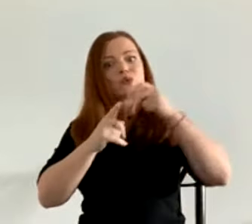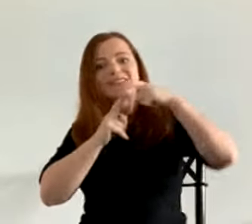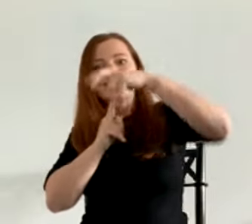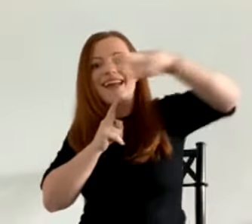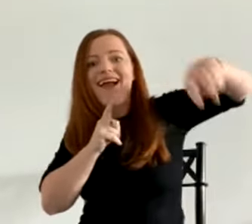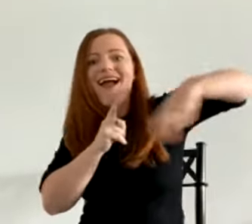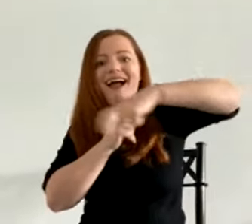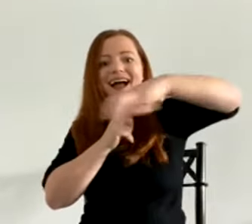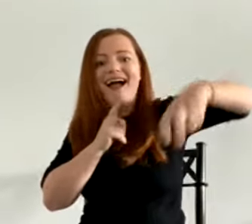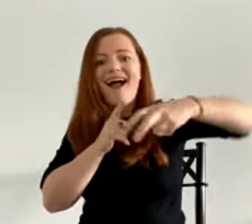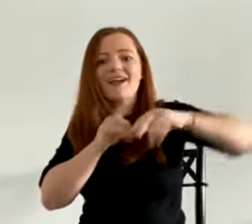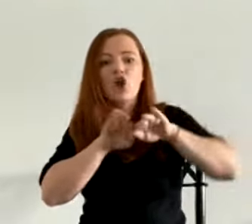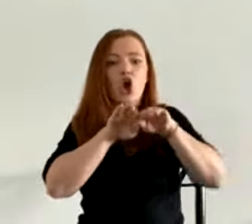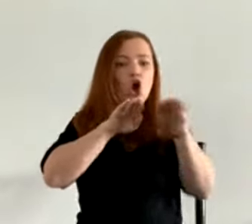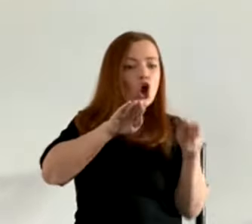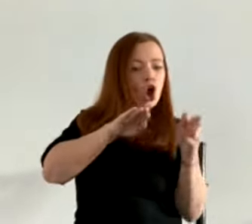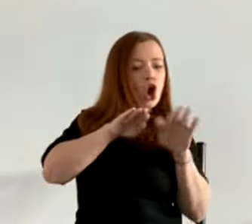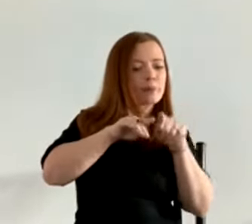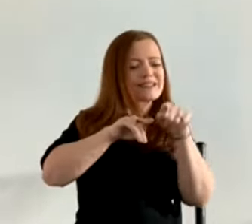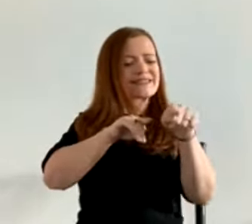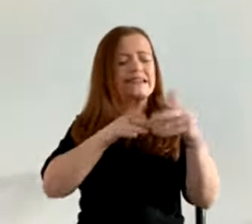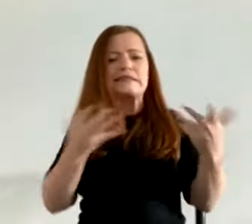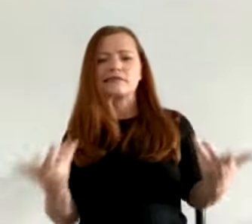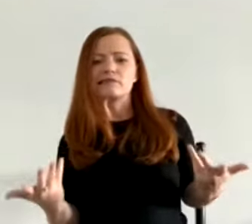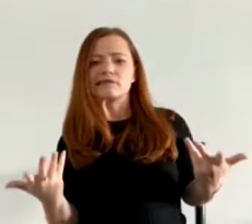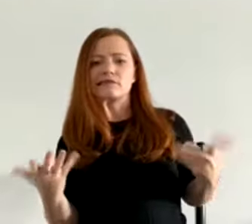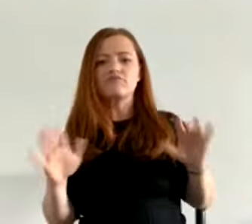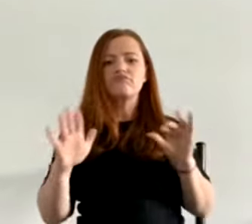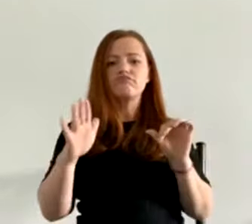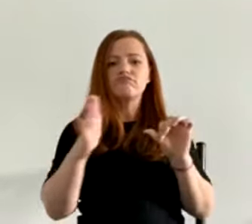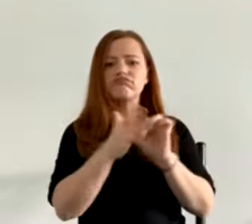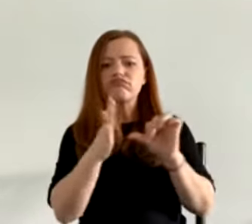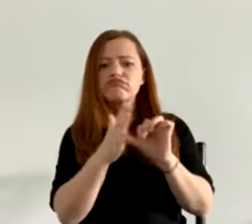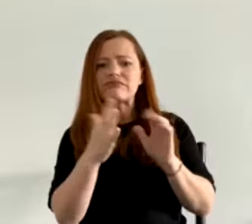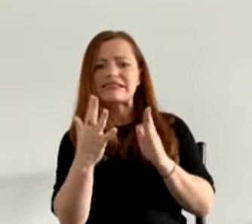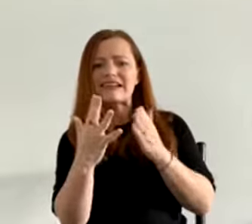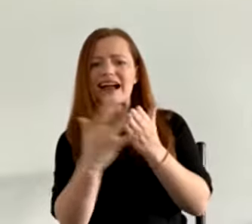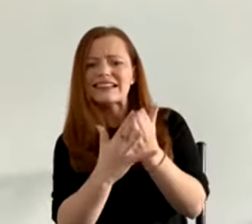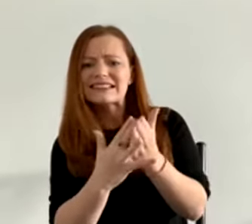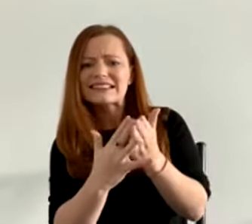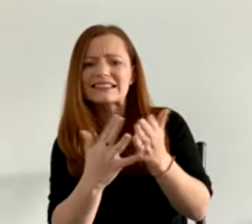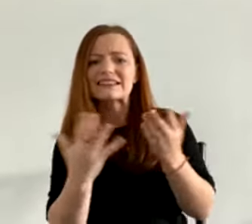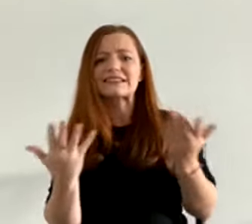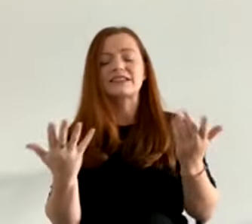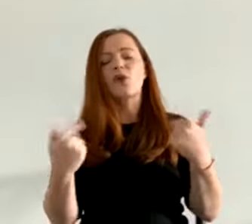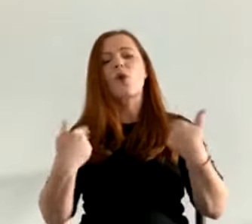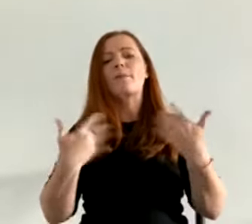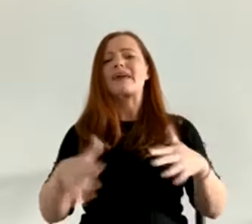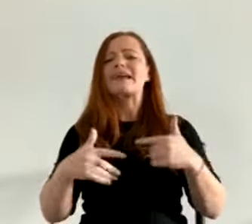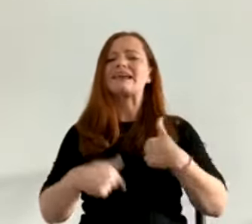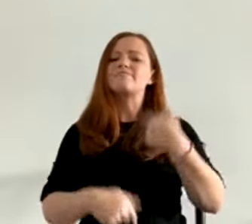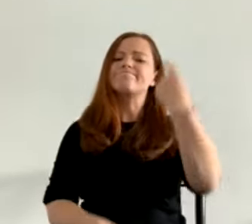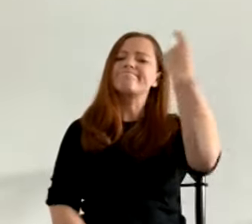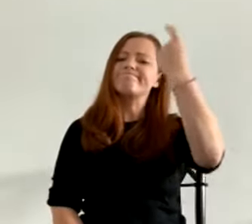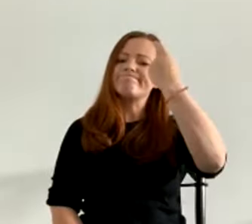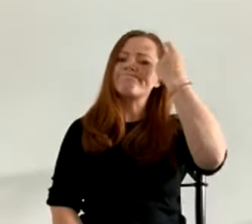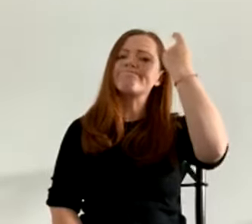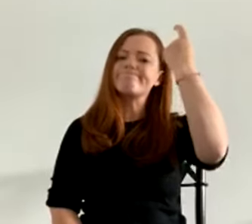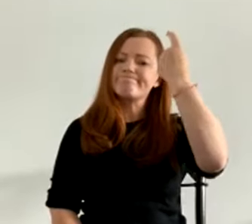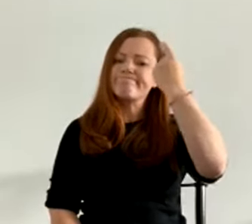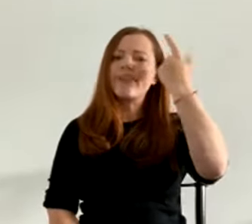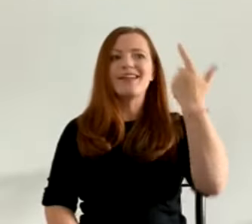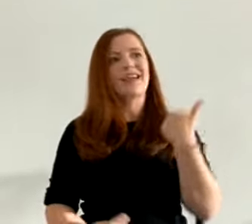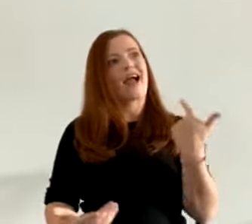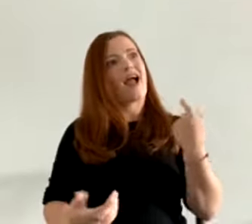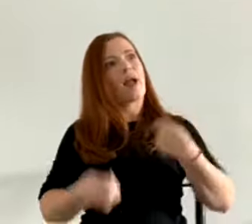curbs, and it just means I can't access things. So I've kind of been really thinking about that as I join back into the